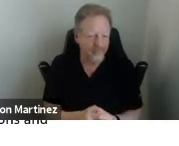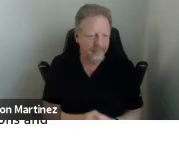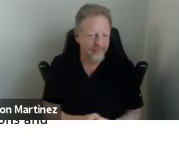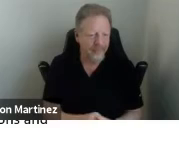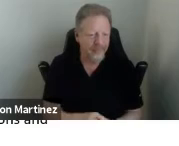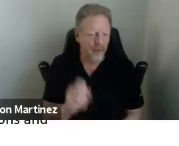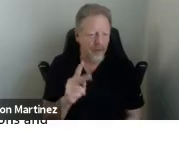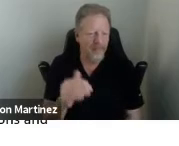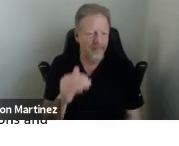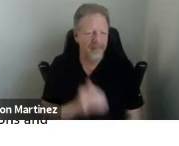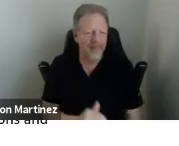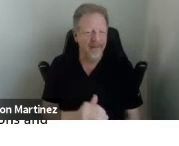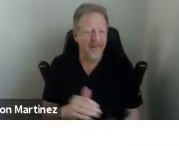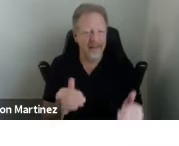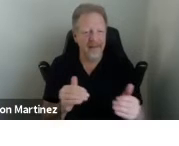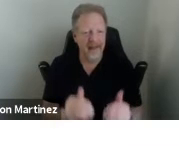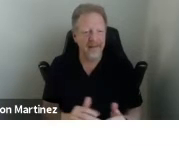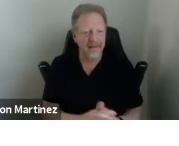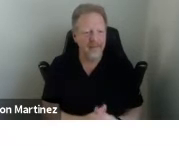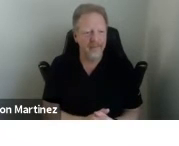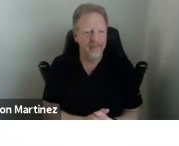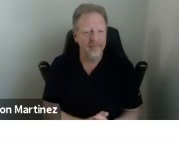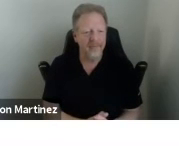Okay, next.